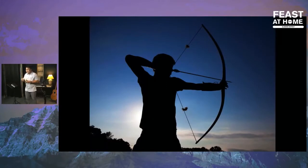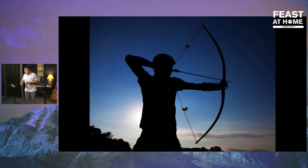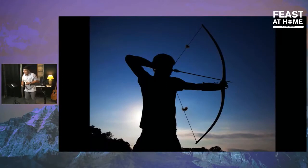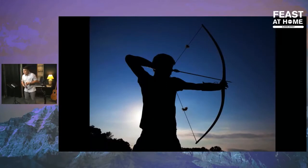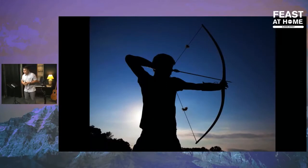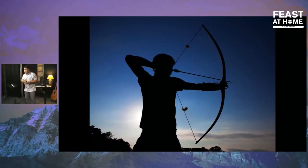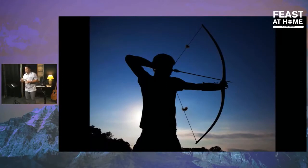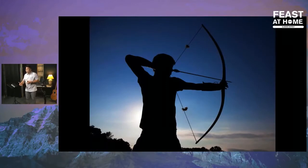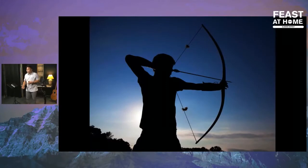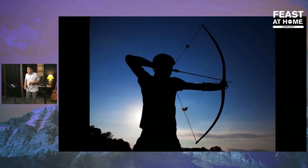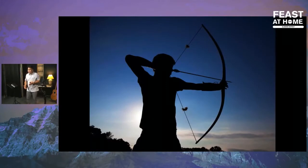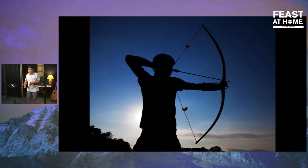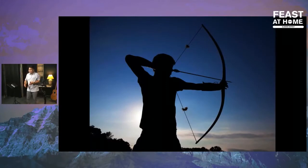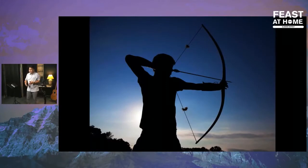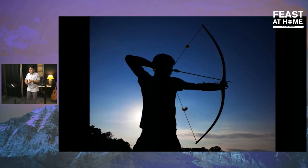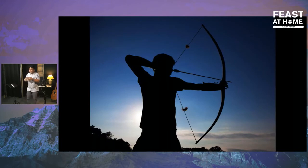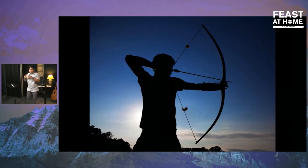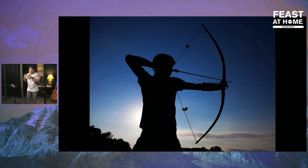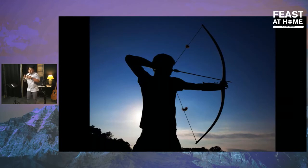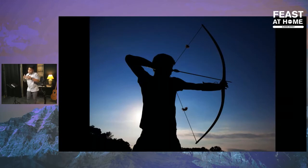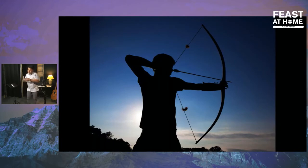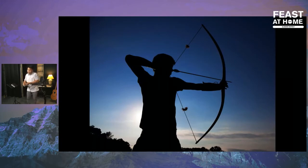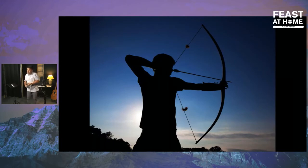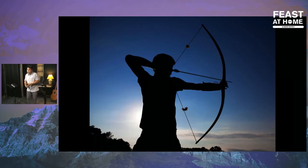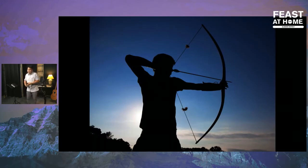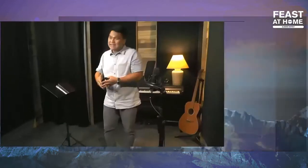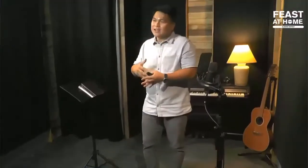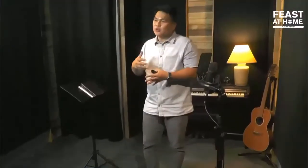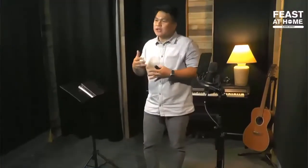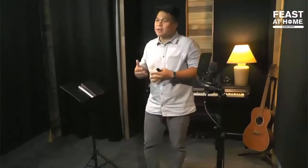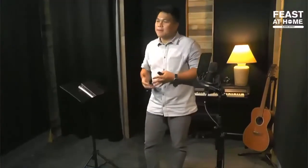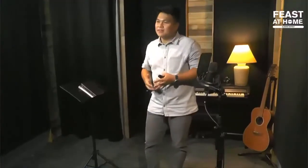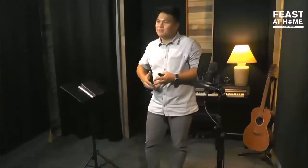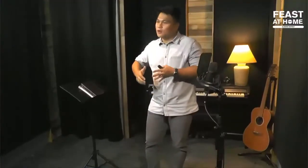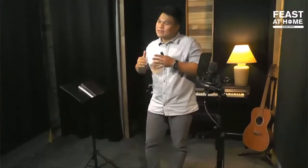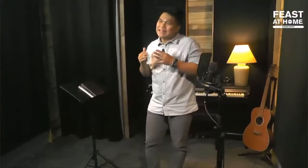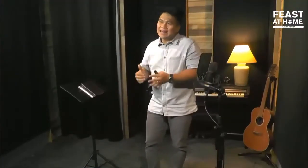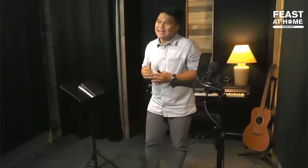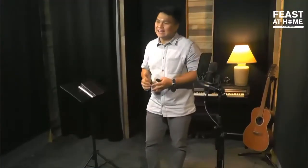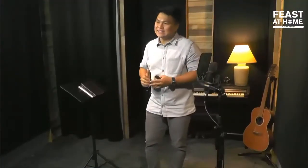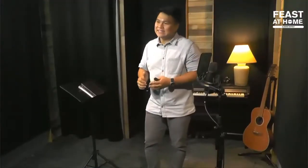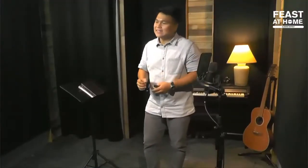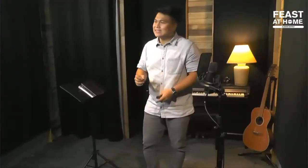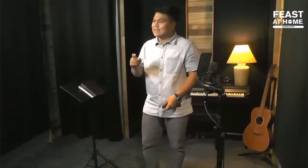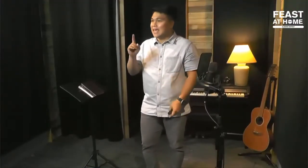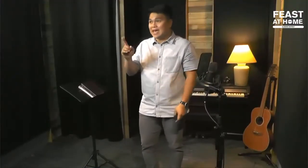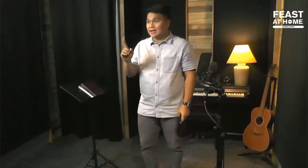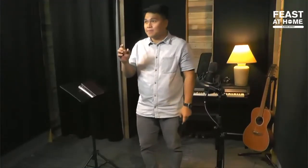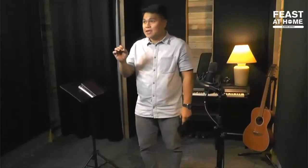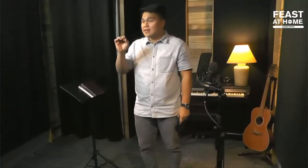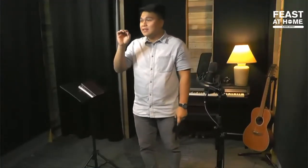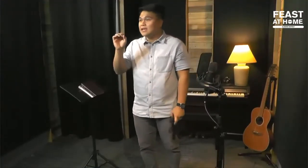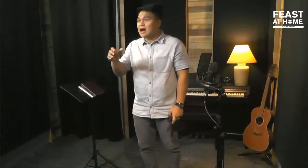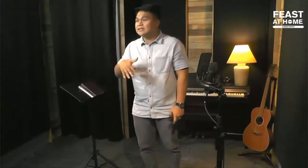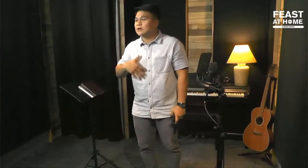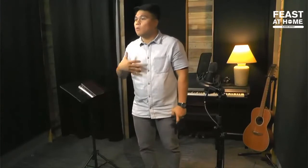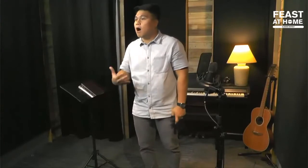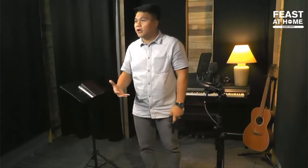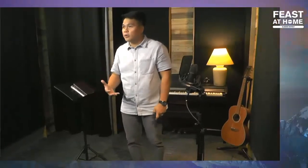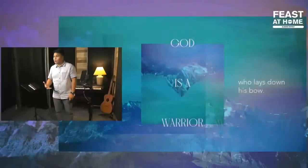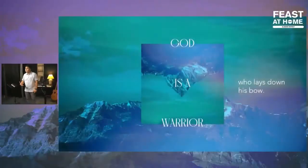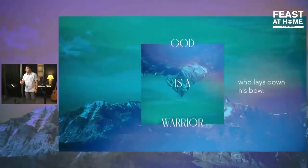the message of the bow? This bow is actually a metaphor telling us that, hey, that God